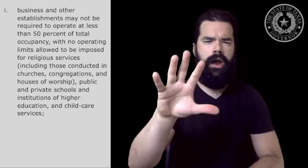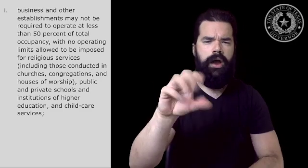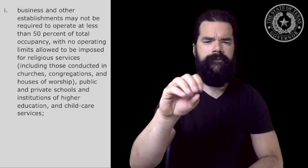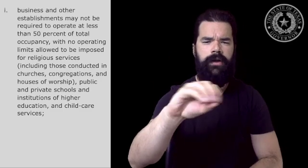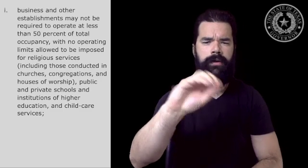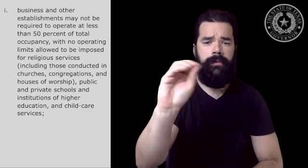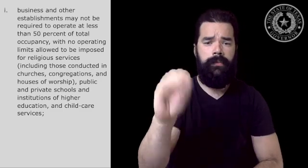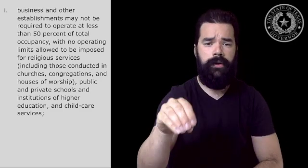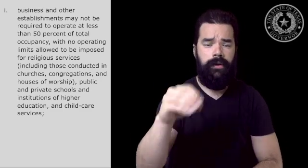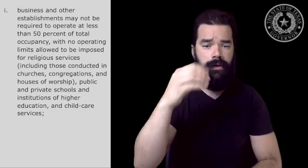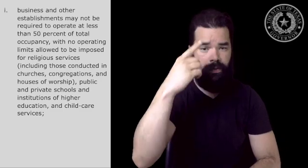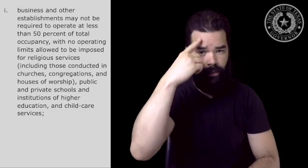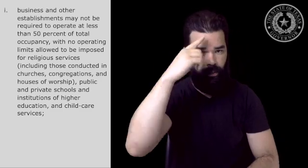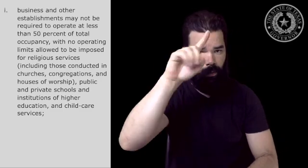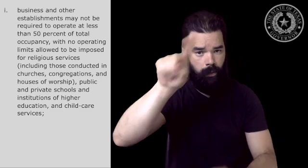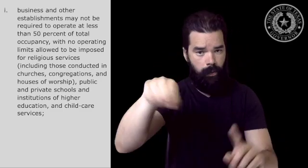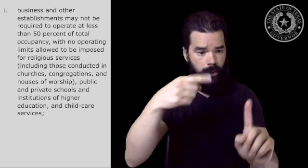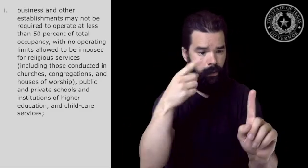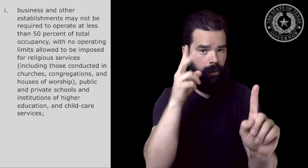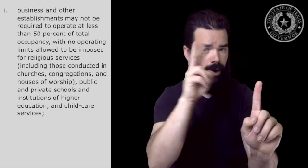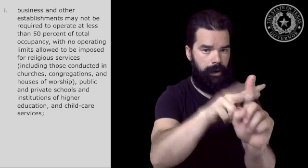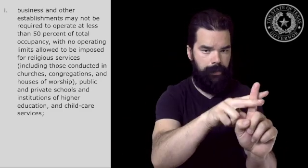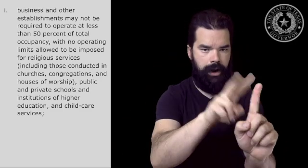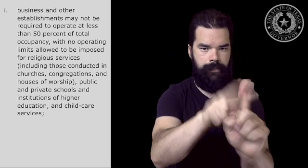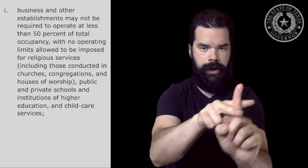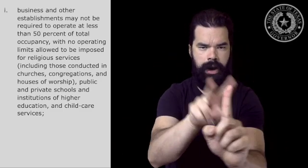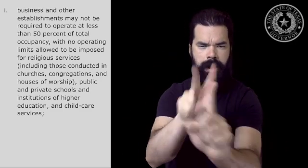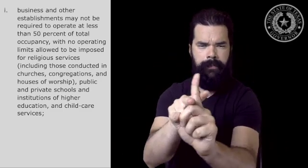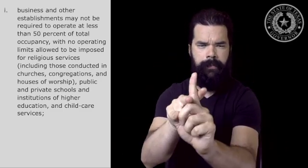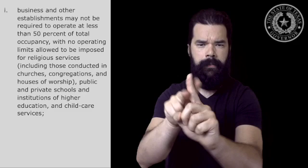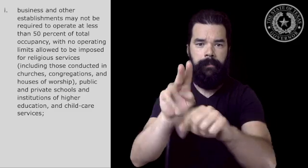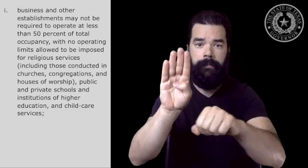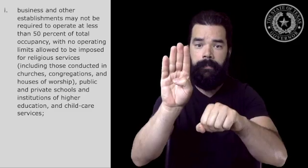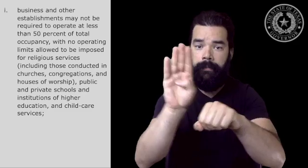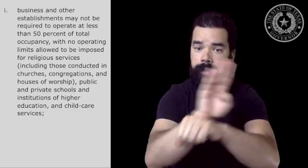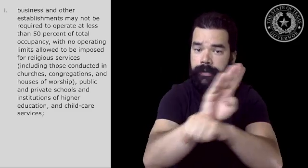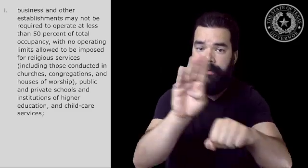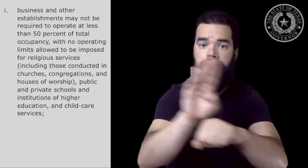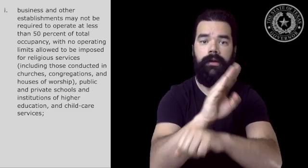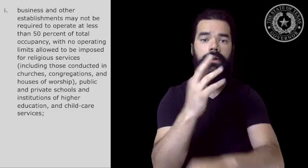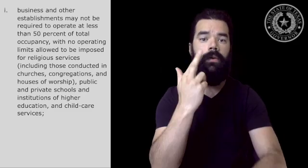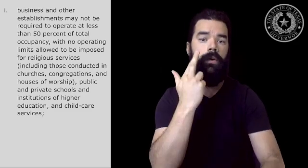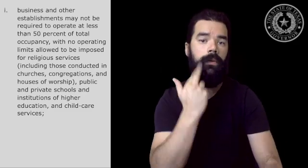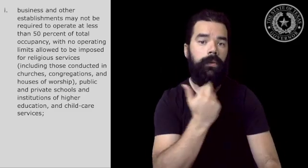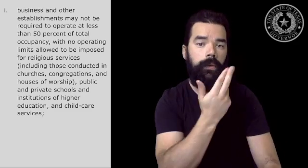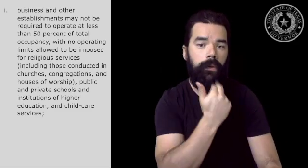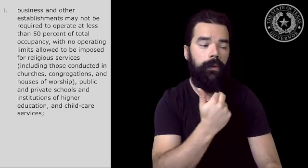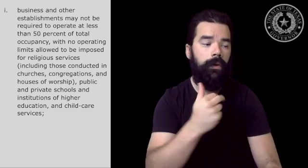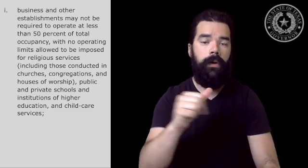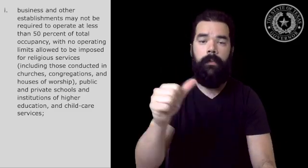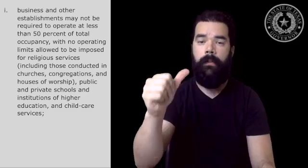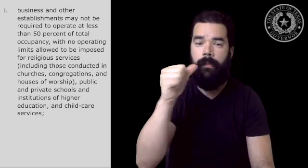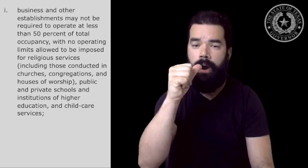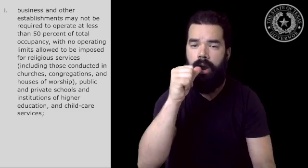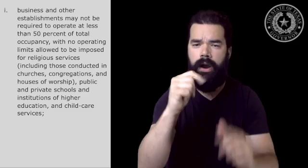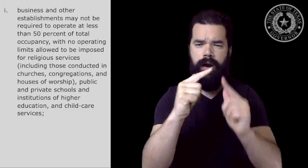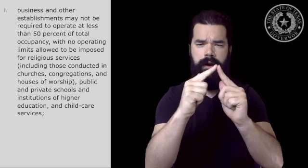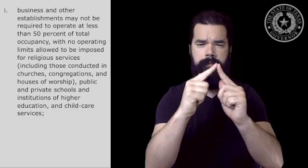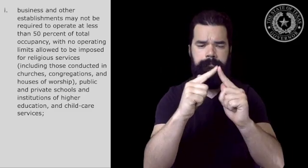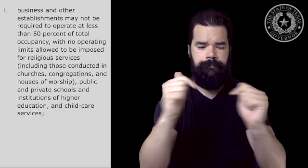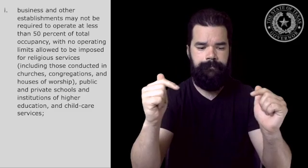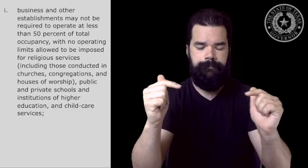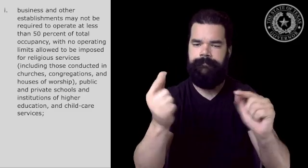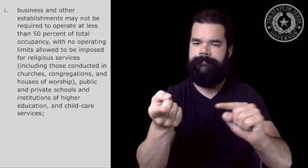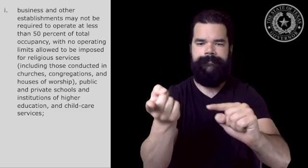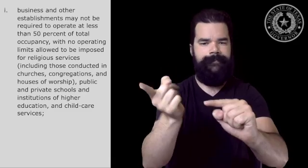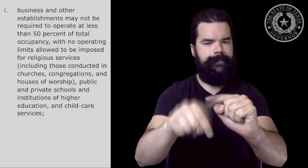services, including those conducted in churches, congregations, and houses of worship, public and private